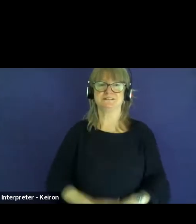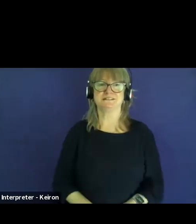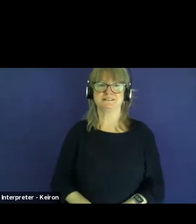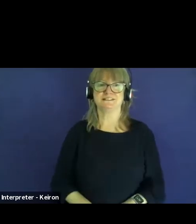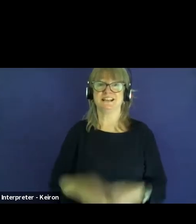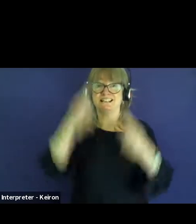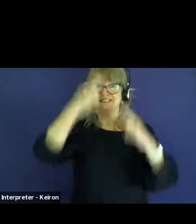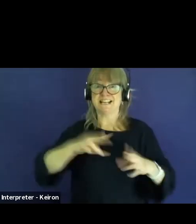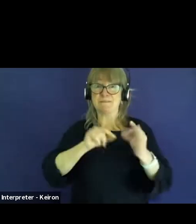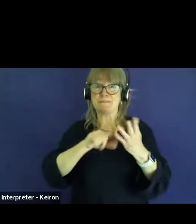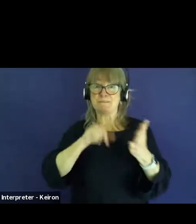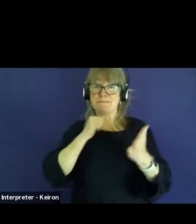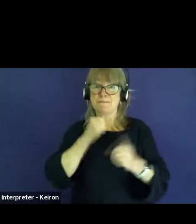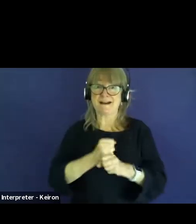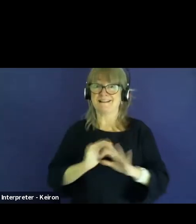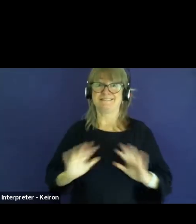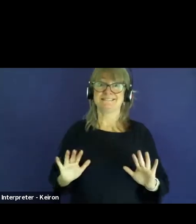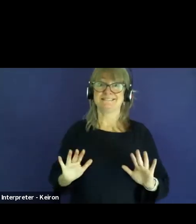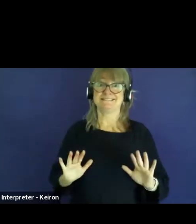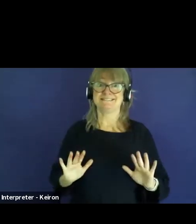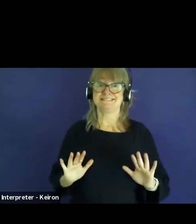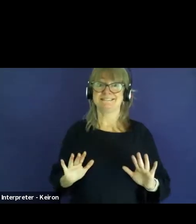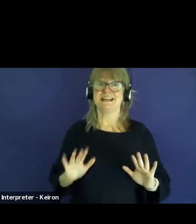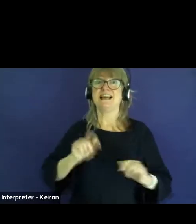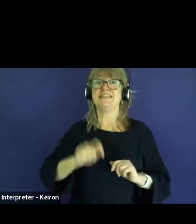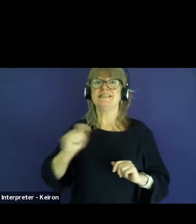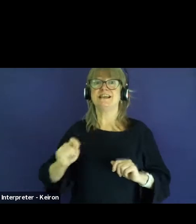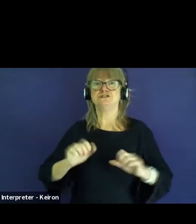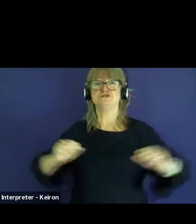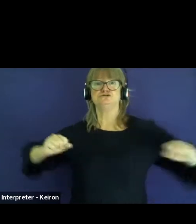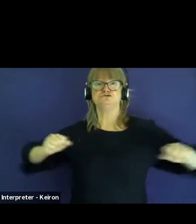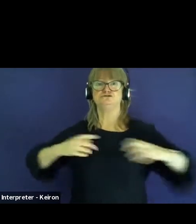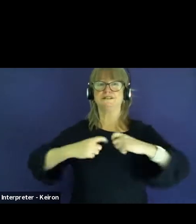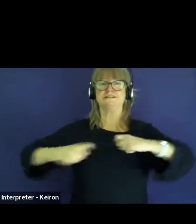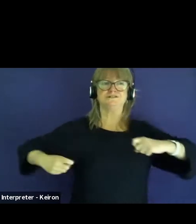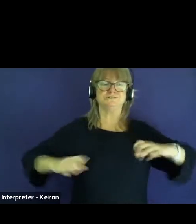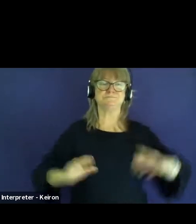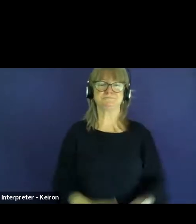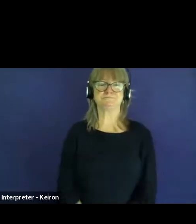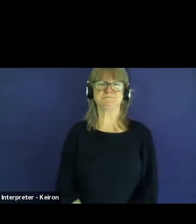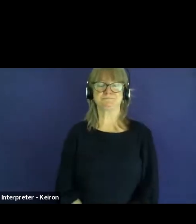bugs to go. And then we're going to do a nice stretch.